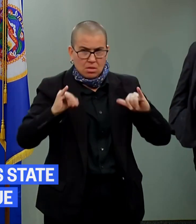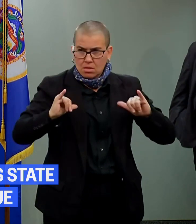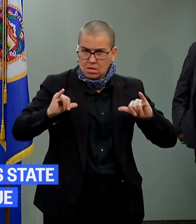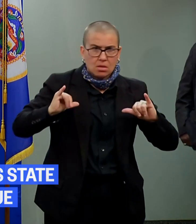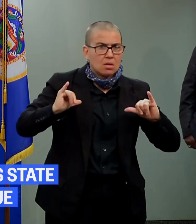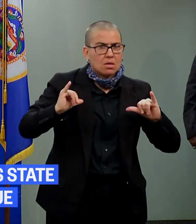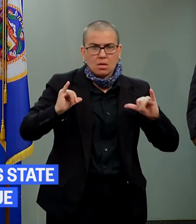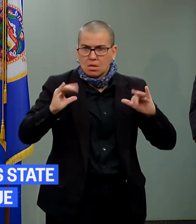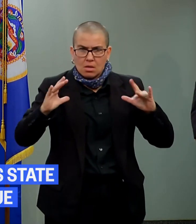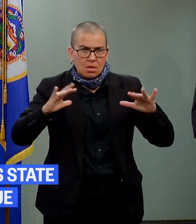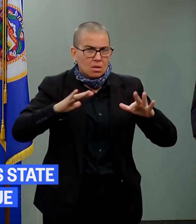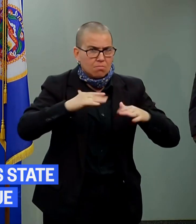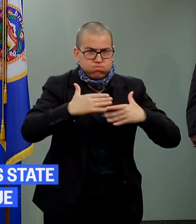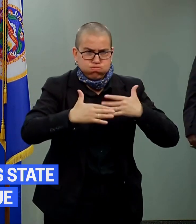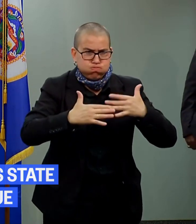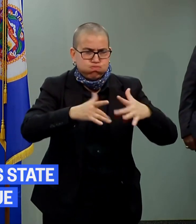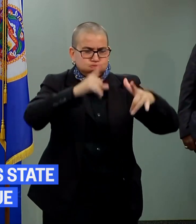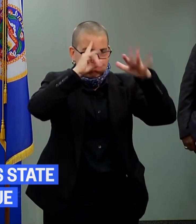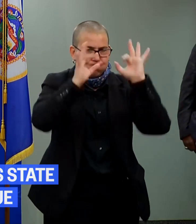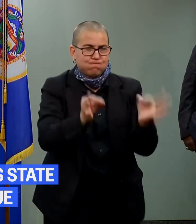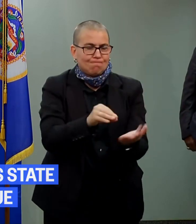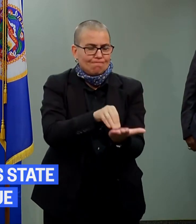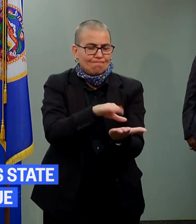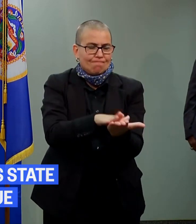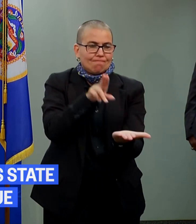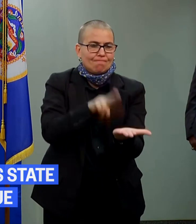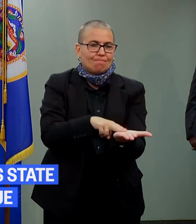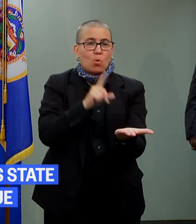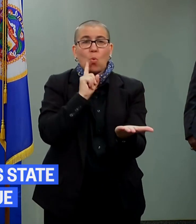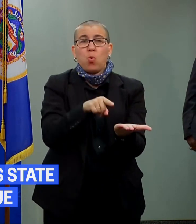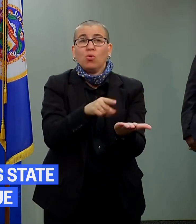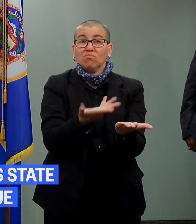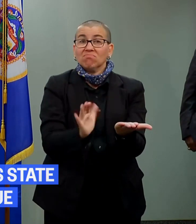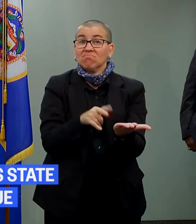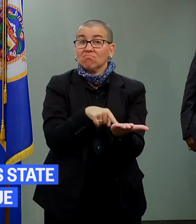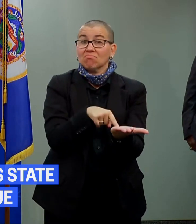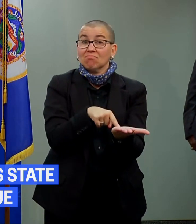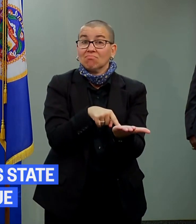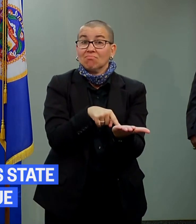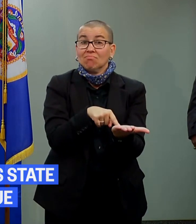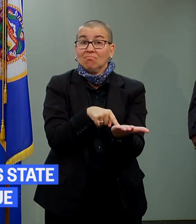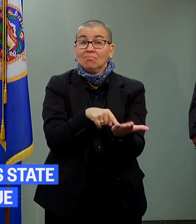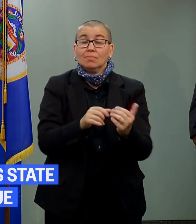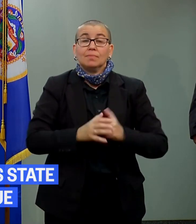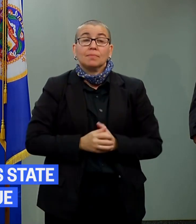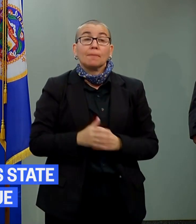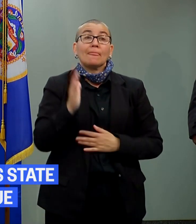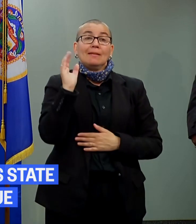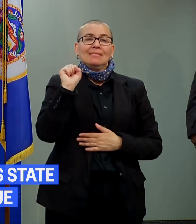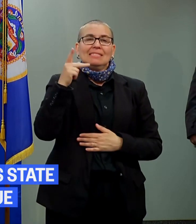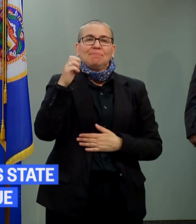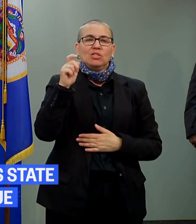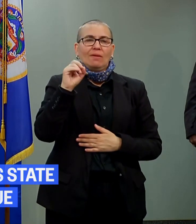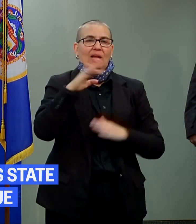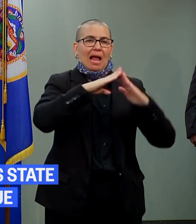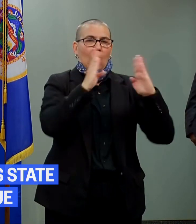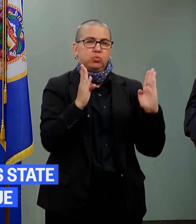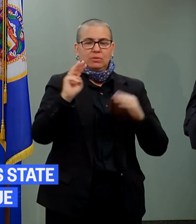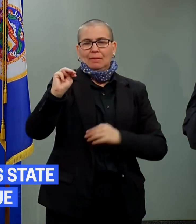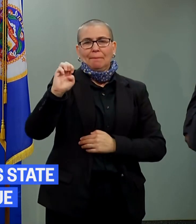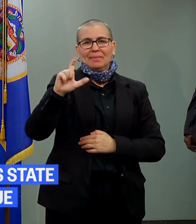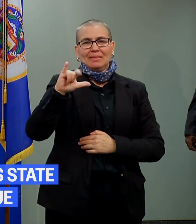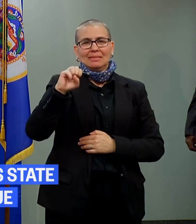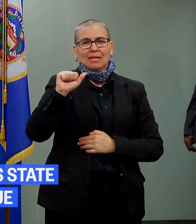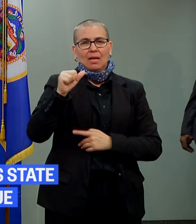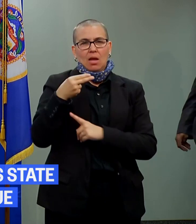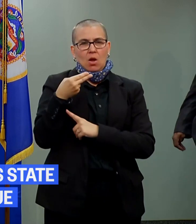briefed. And Speaker Melissa Hortman, Speaker of the Minnesota House, Susan Kent, the Minority Leader of the